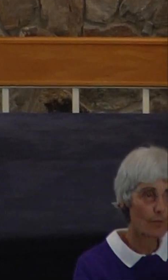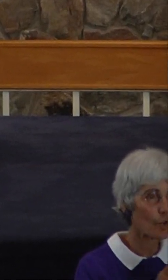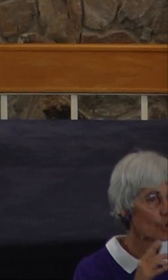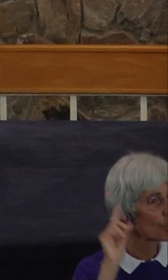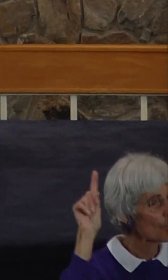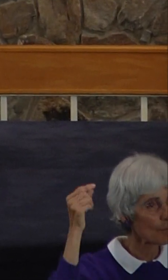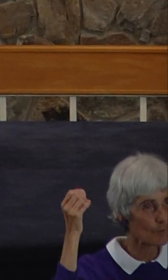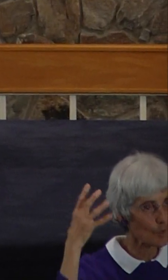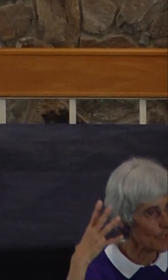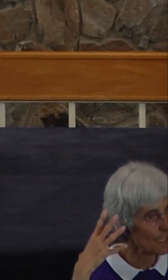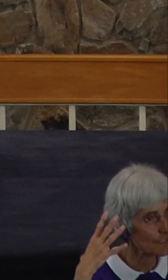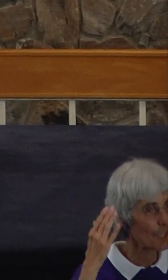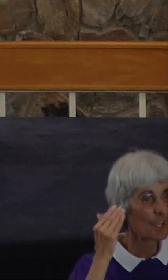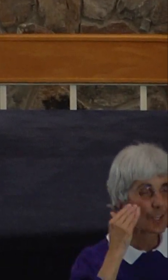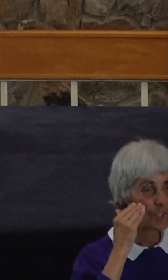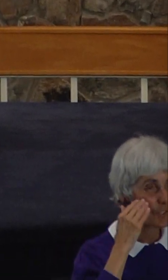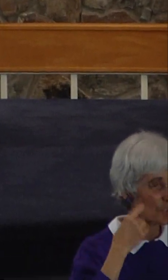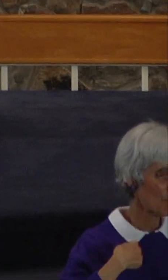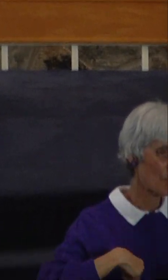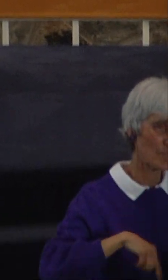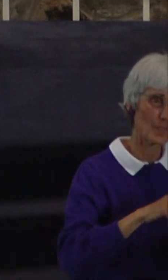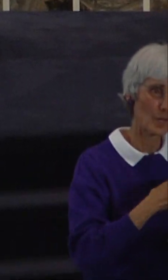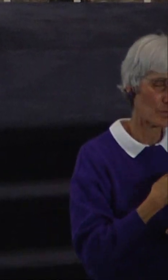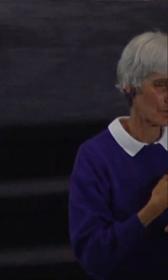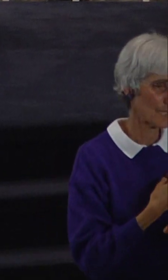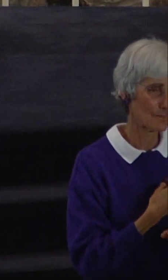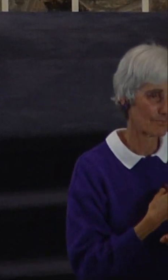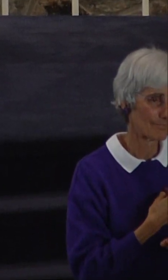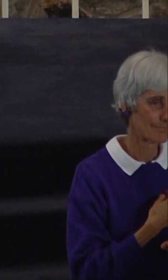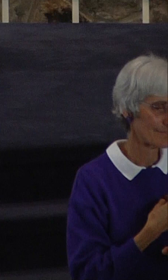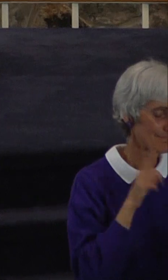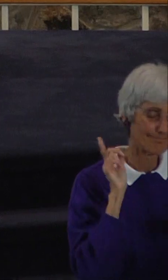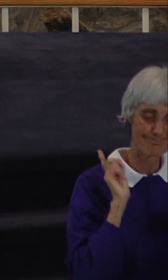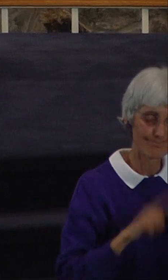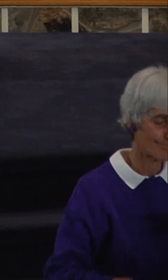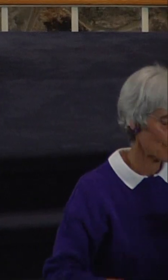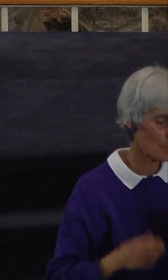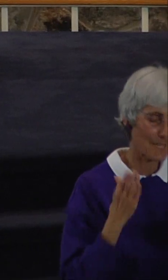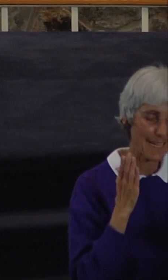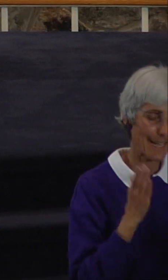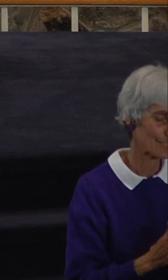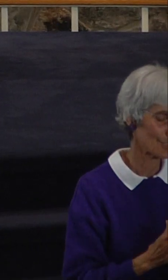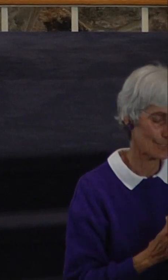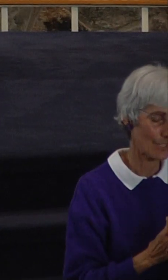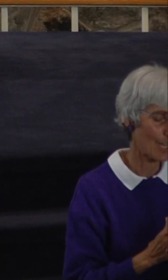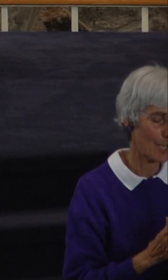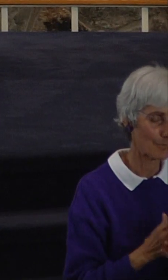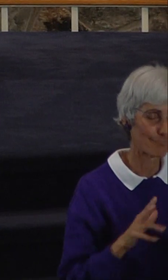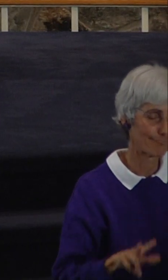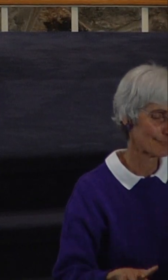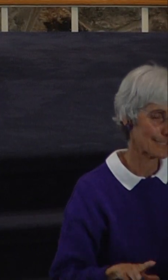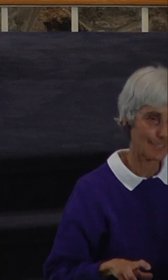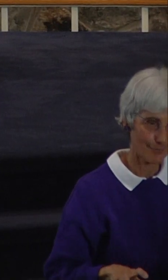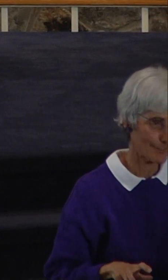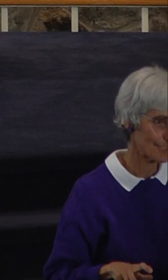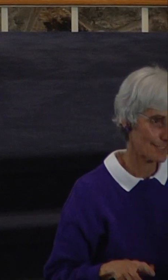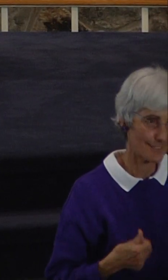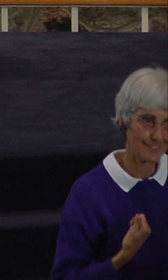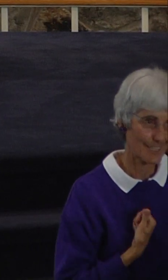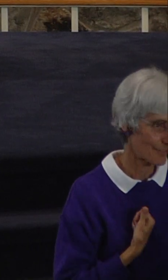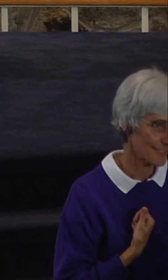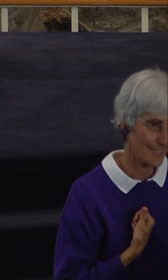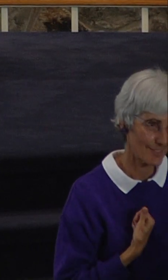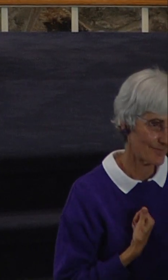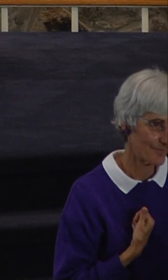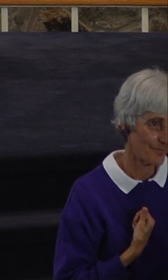you know our predicament. You know that we can't stop being selfish.